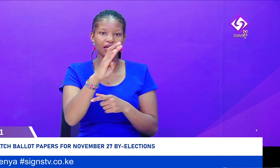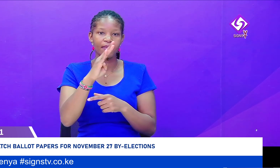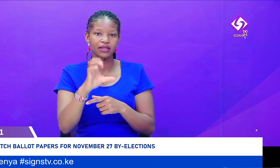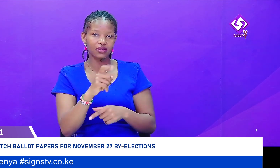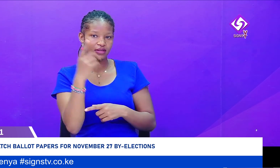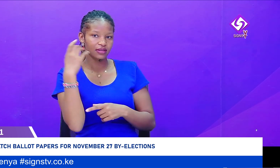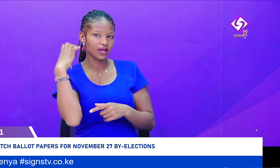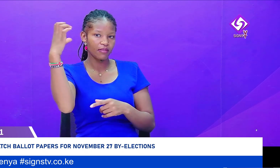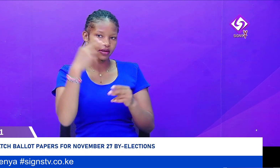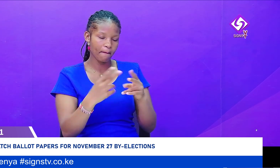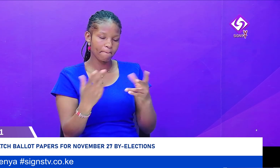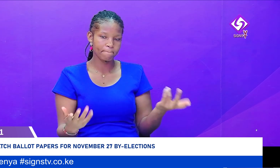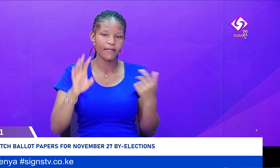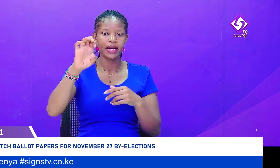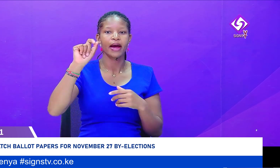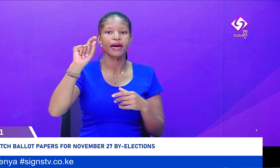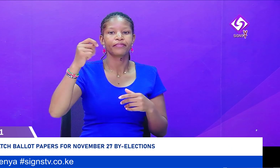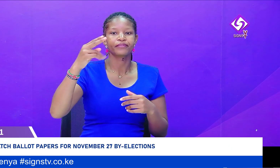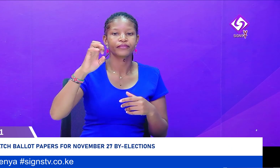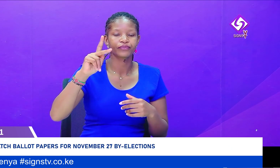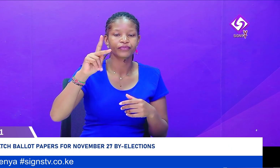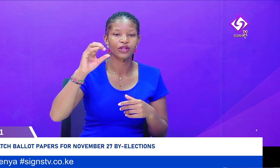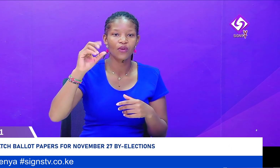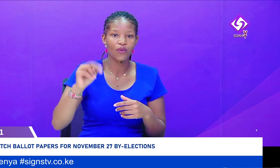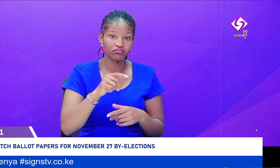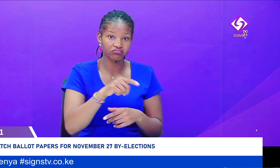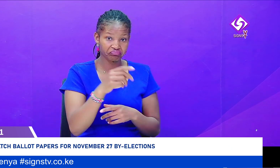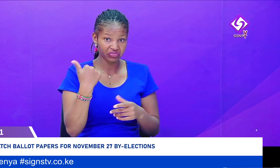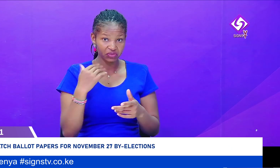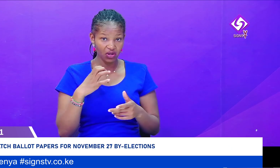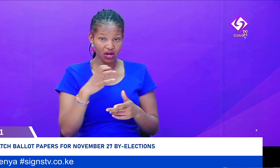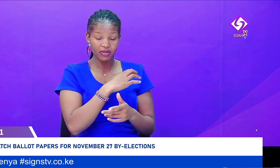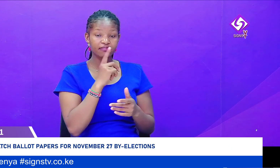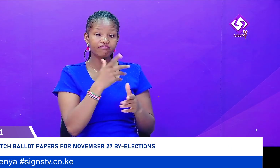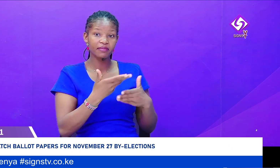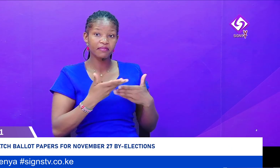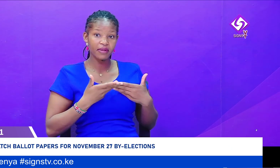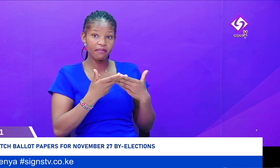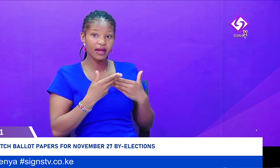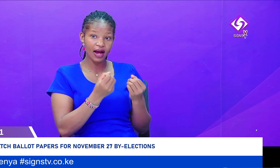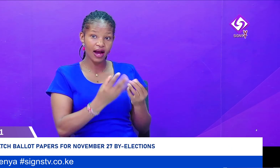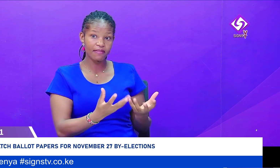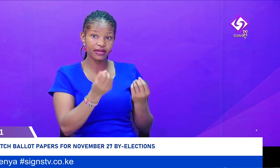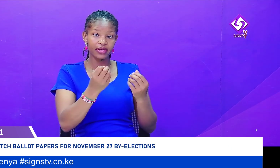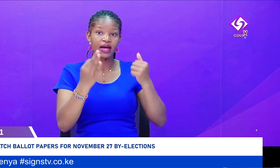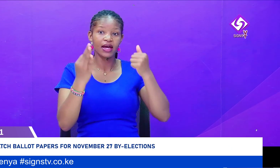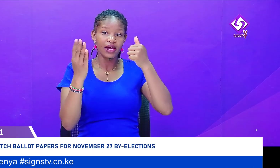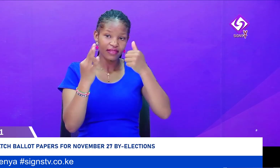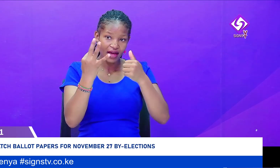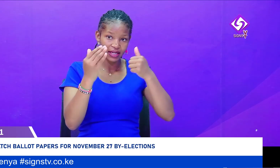on November 27, 2025. IEBC Chairperson Erastus